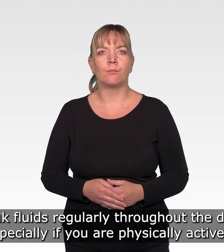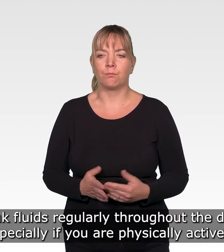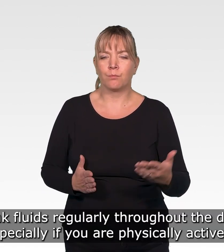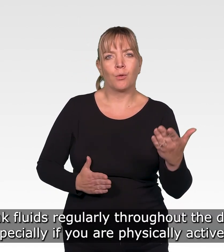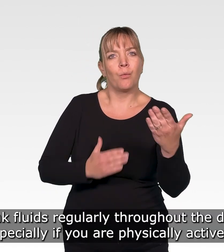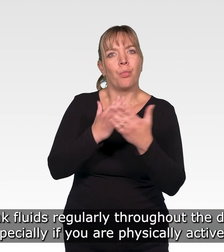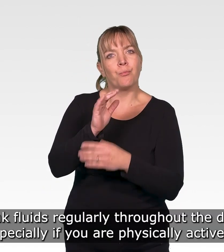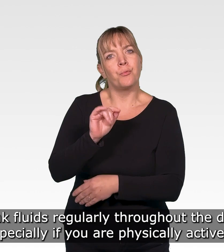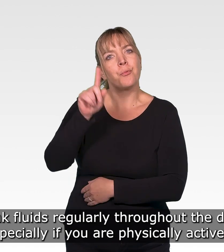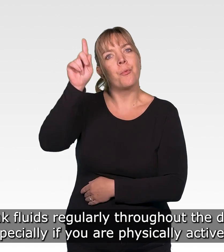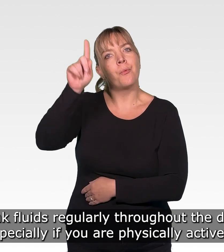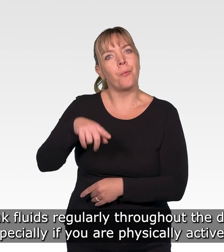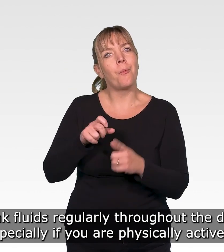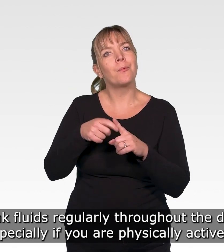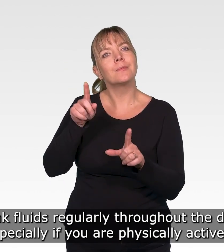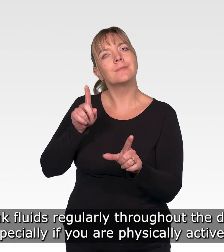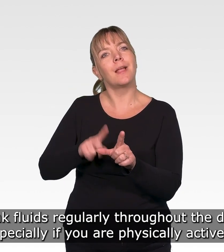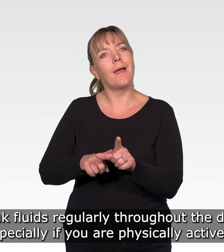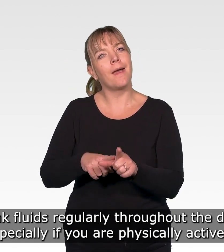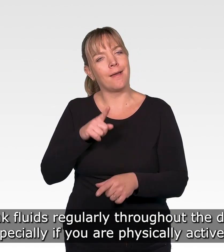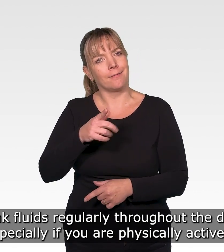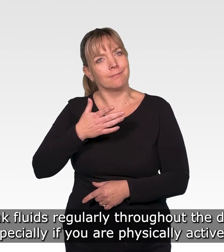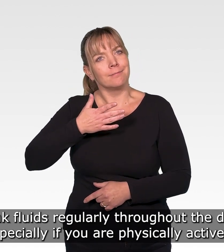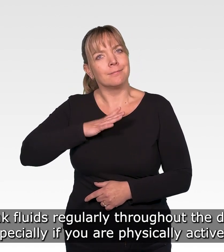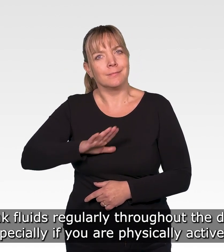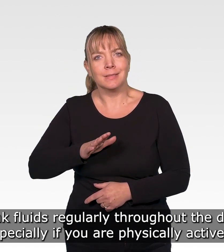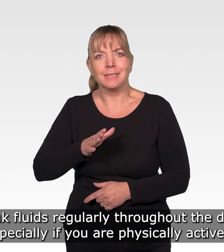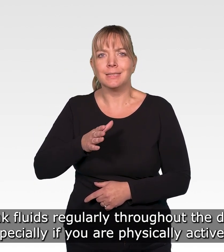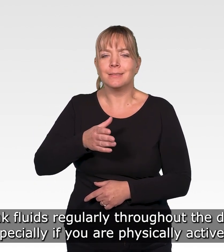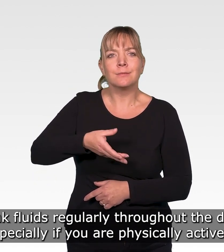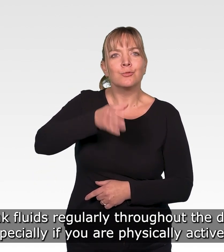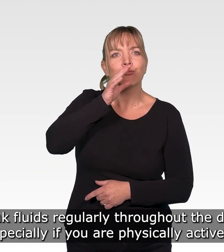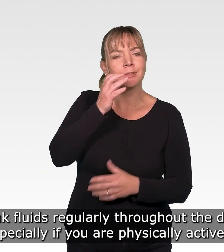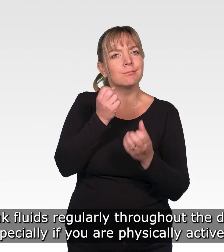Drink fluids regularly throughout the day, especially if you are physically active.